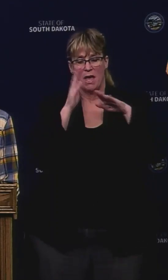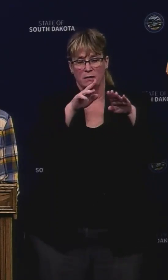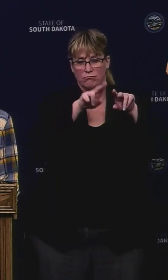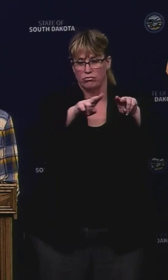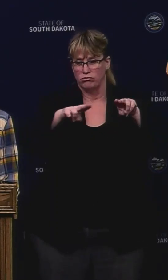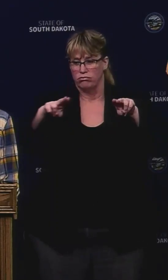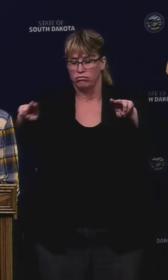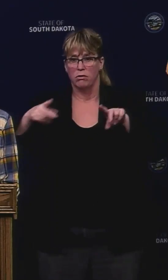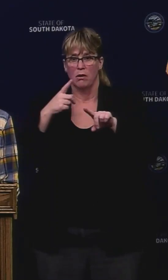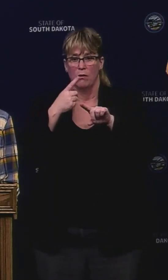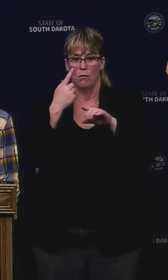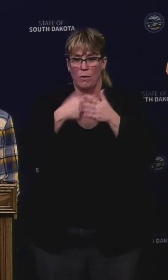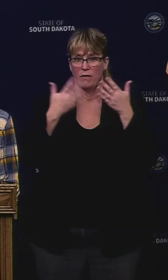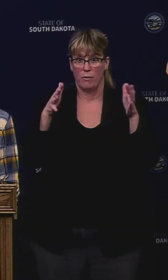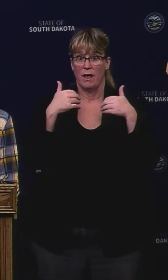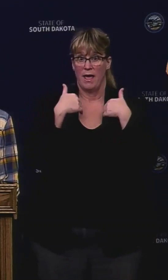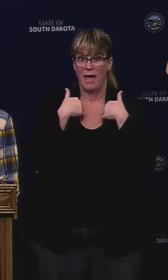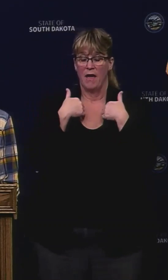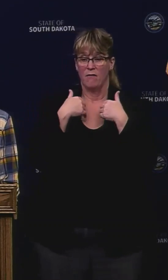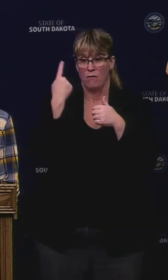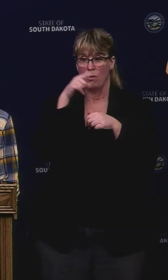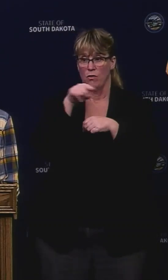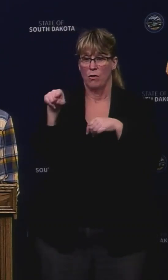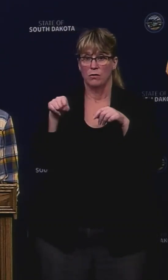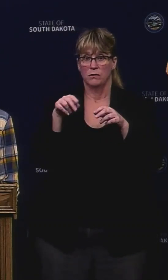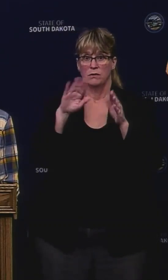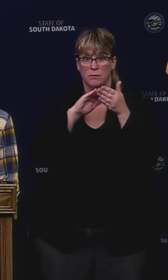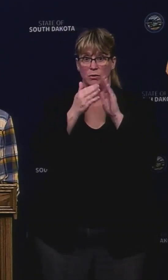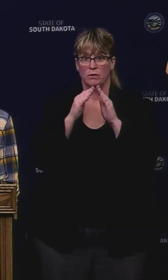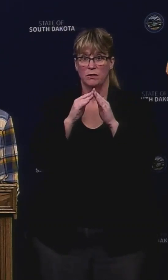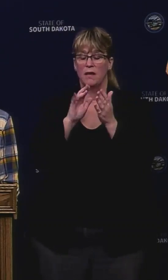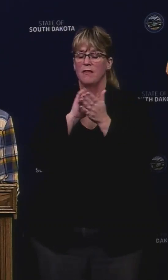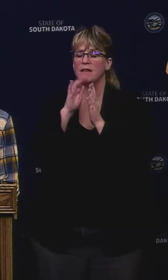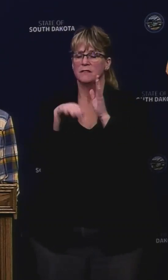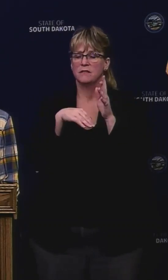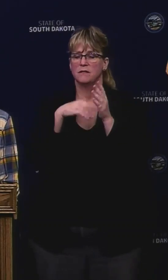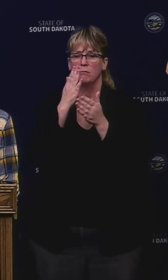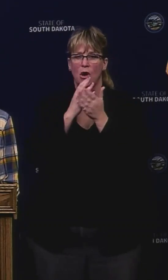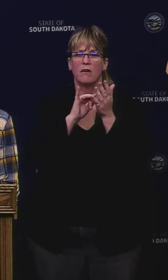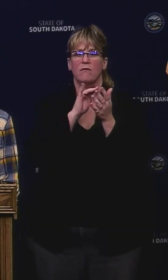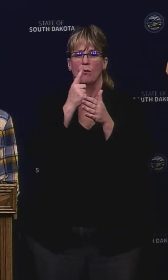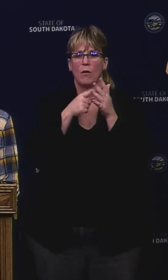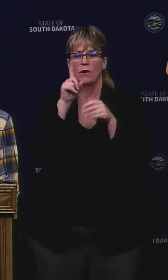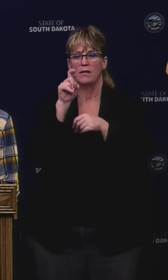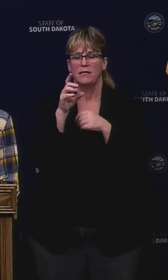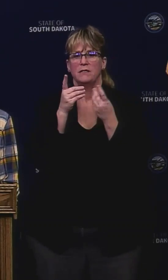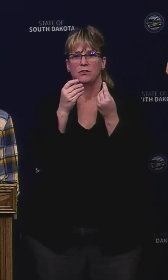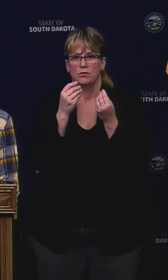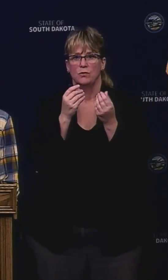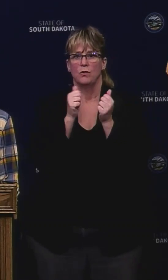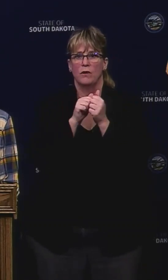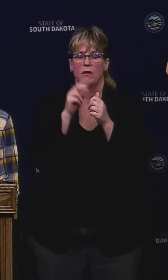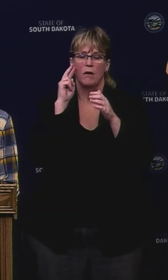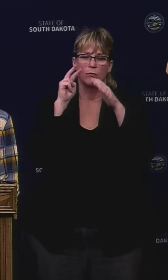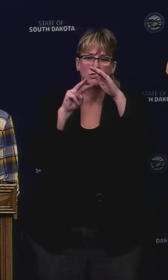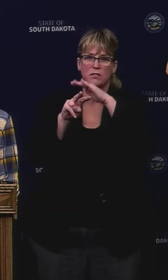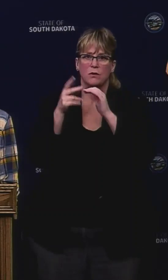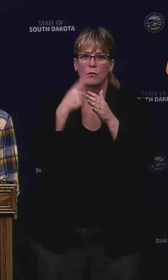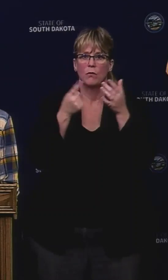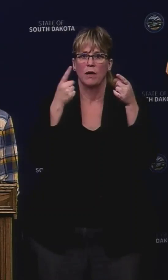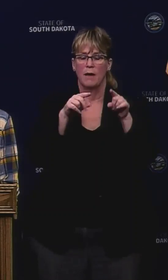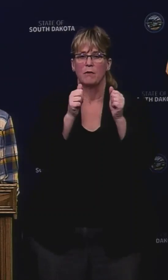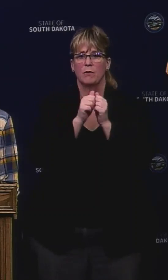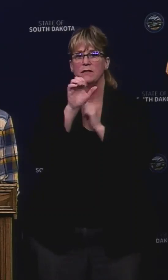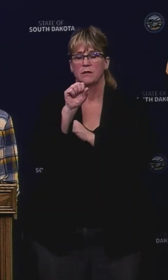they already have. And so that's a part of all of this logistical planning that needs to happen when we rework our projections for what's going to happen in